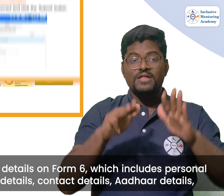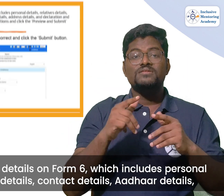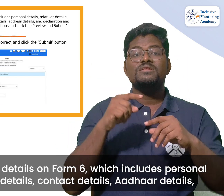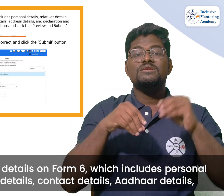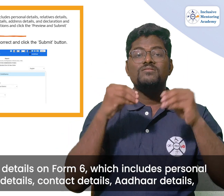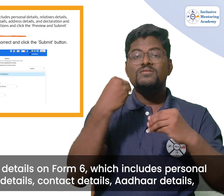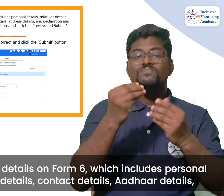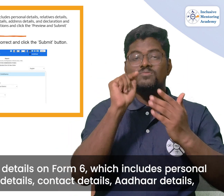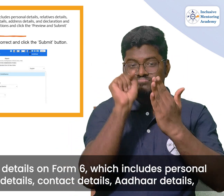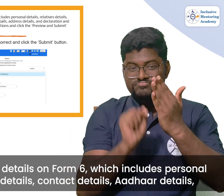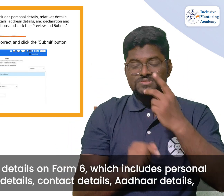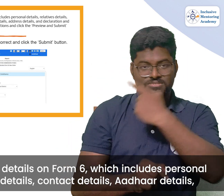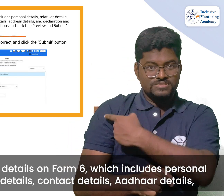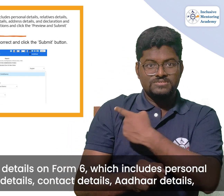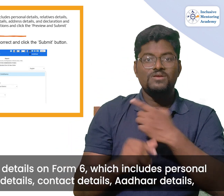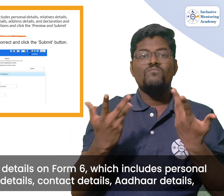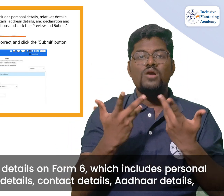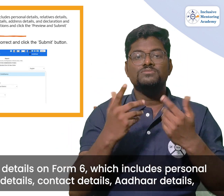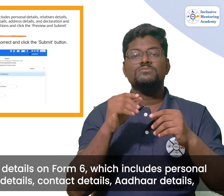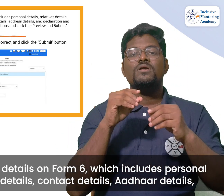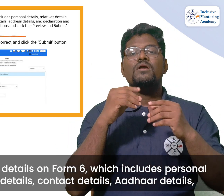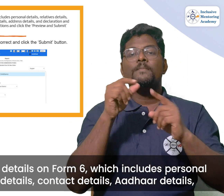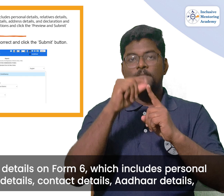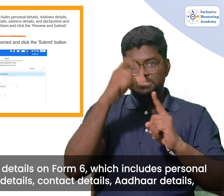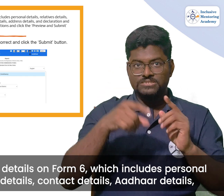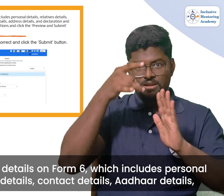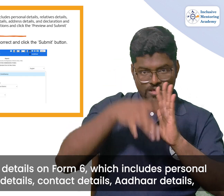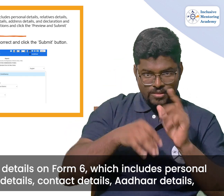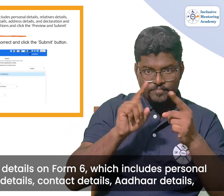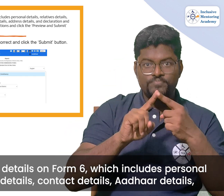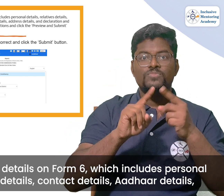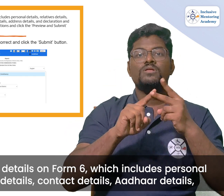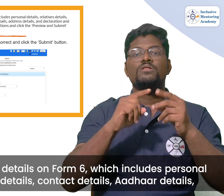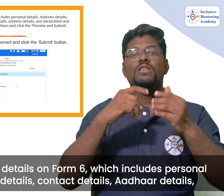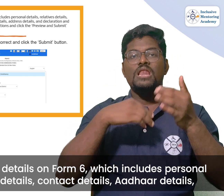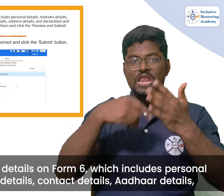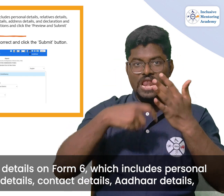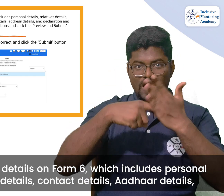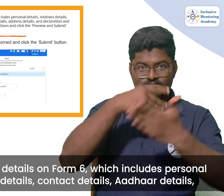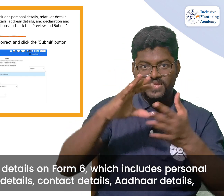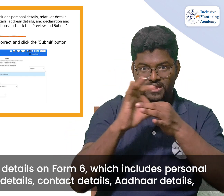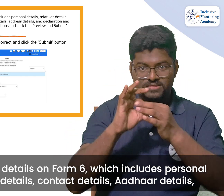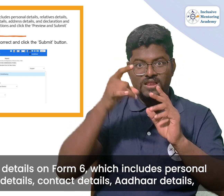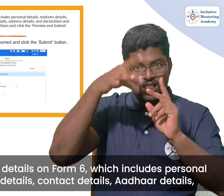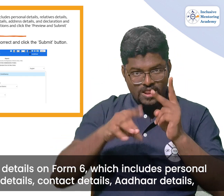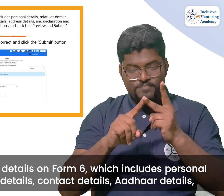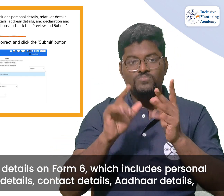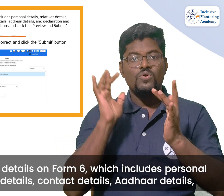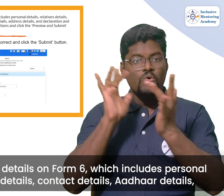Step 9. Enter all the details on Form 6, which includes personal details, relatives details, contact details,